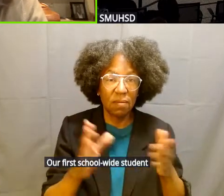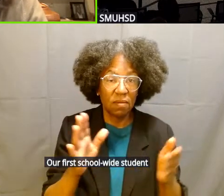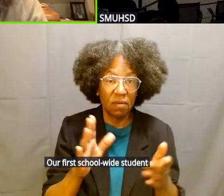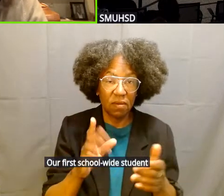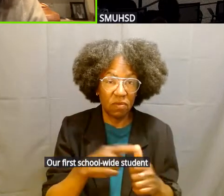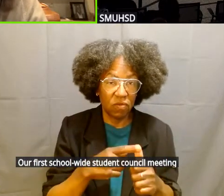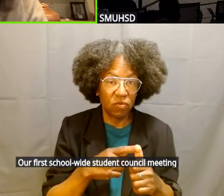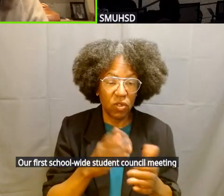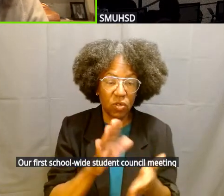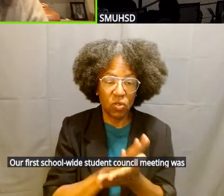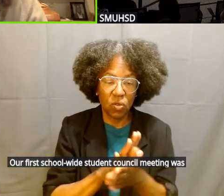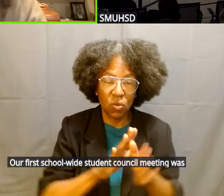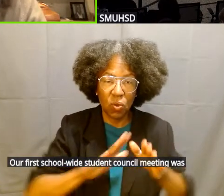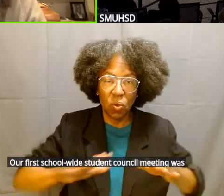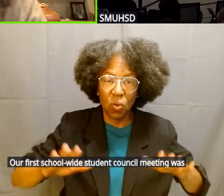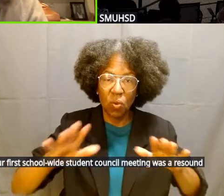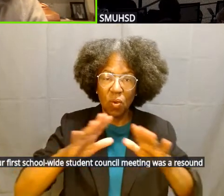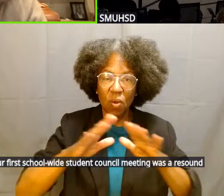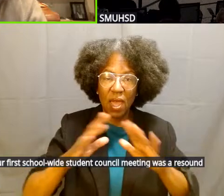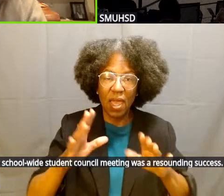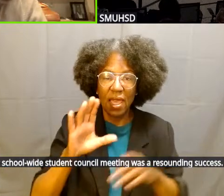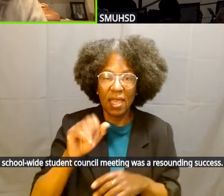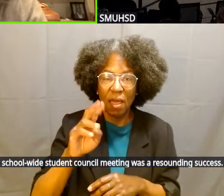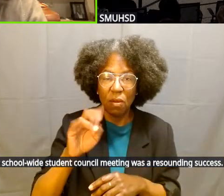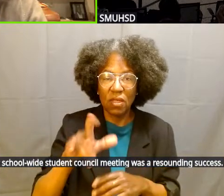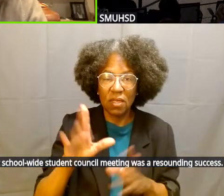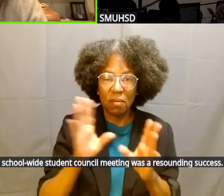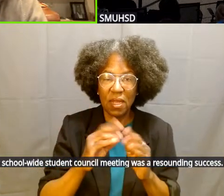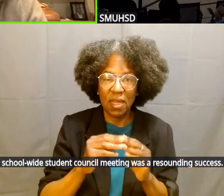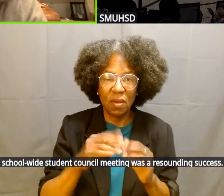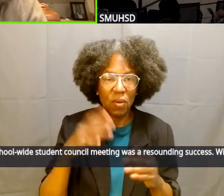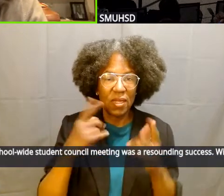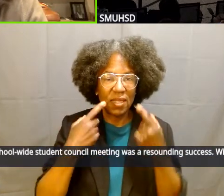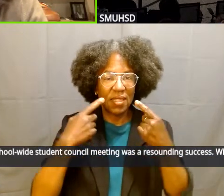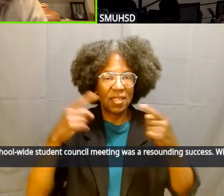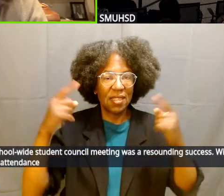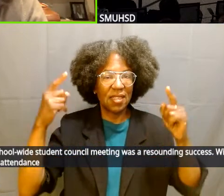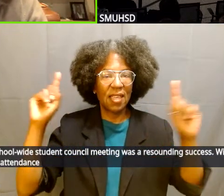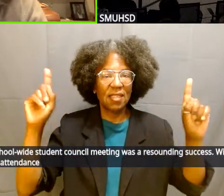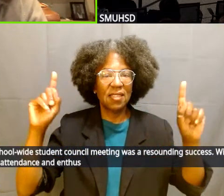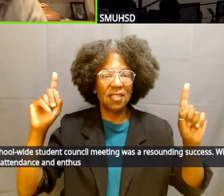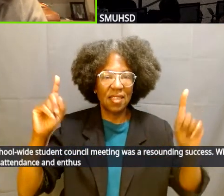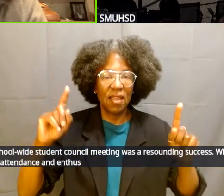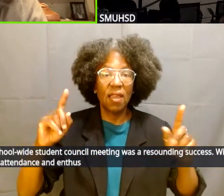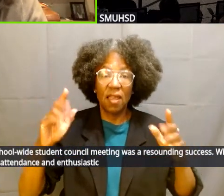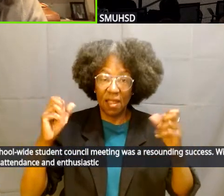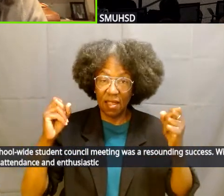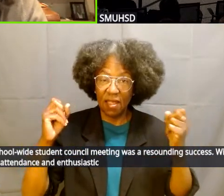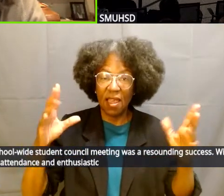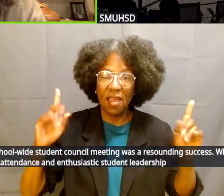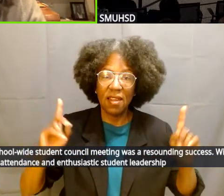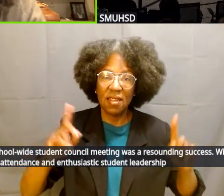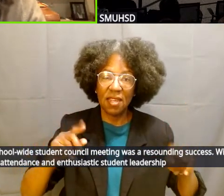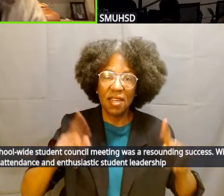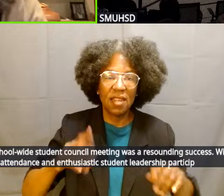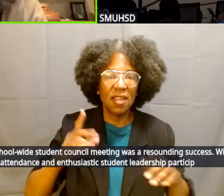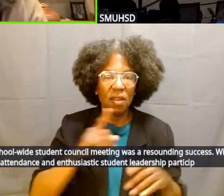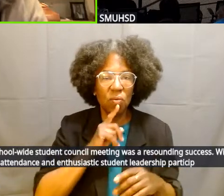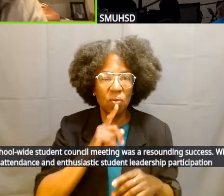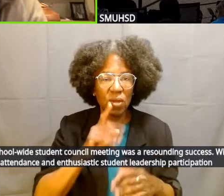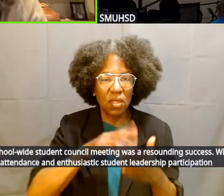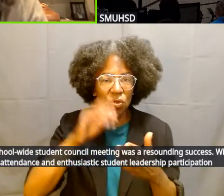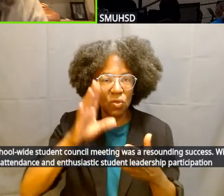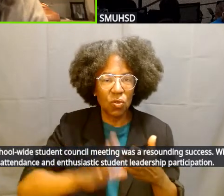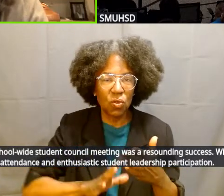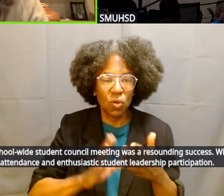a resounding success with impressive attendance and enthusiastic student leadership participation, demonstrating